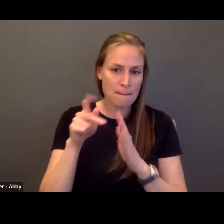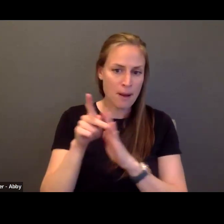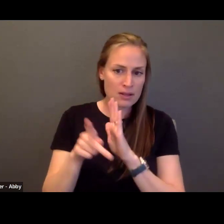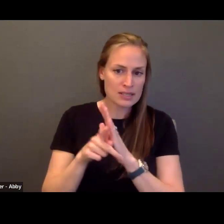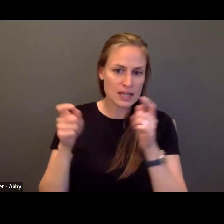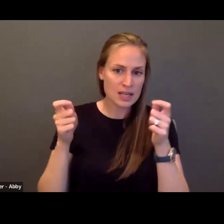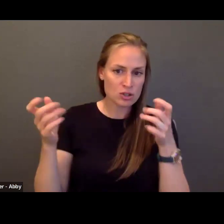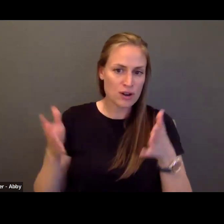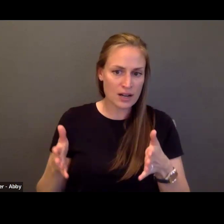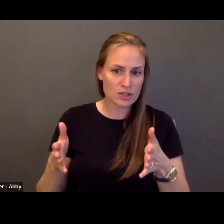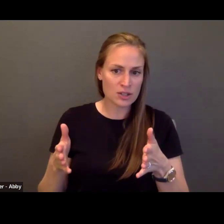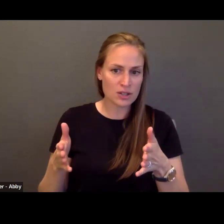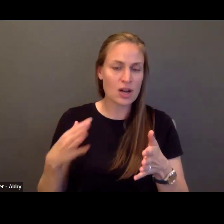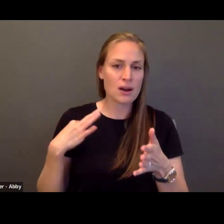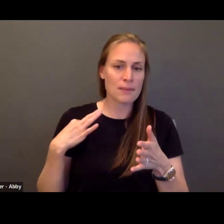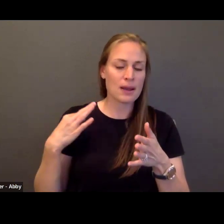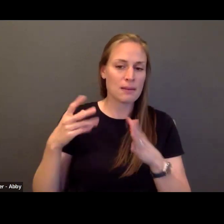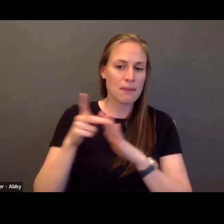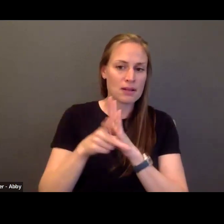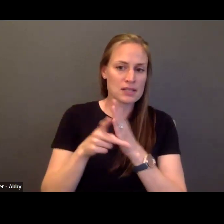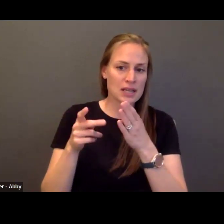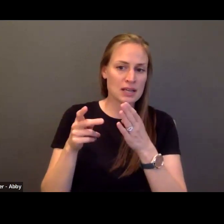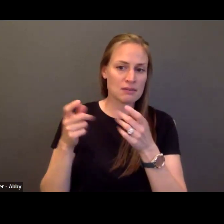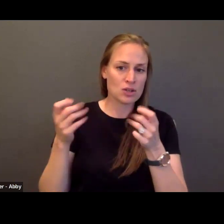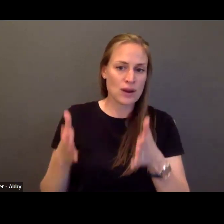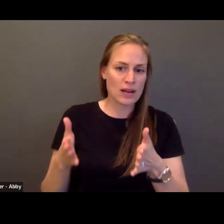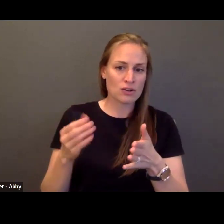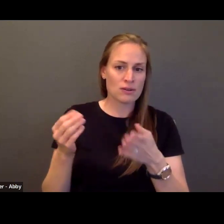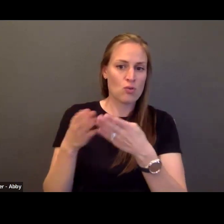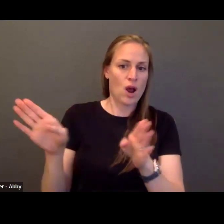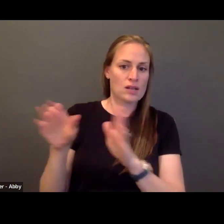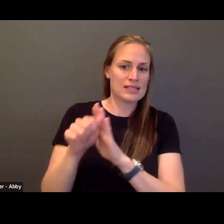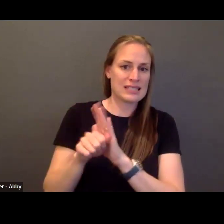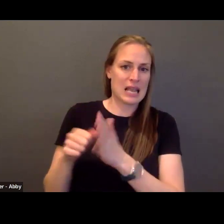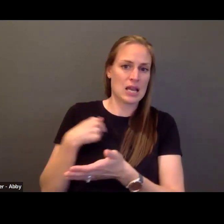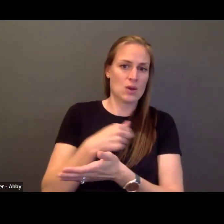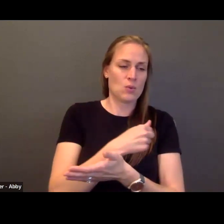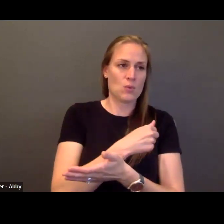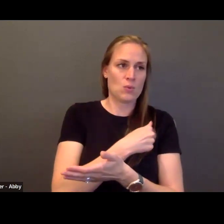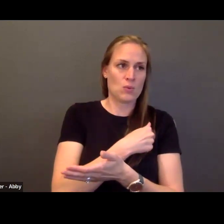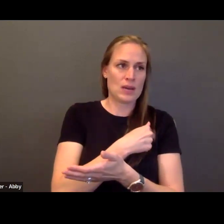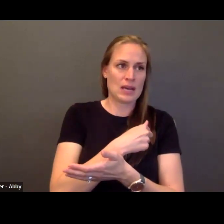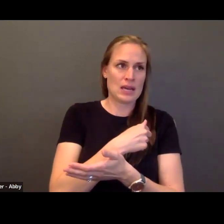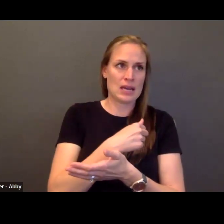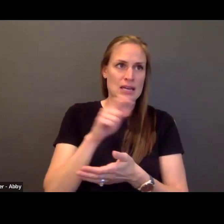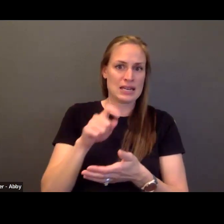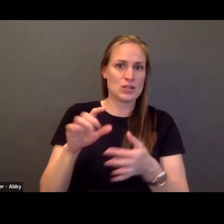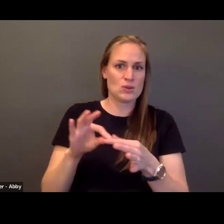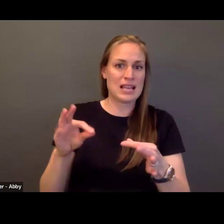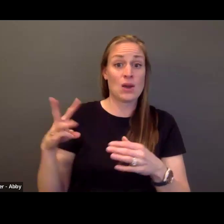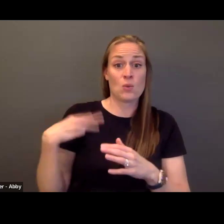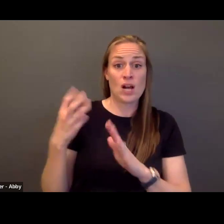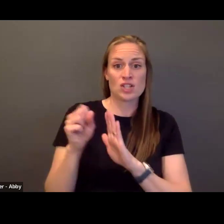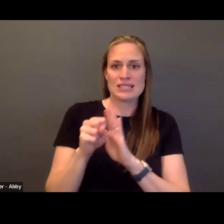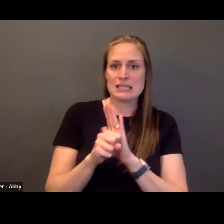we talk on a regular basis, and I have to say that Washington State is miles ahead